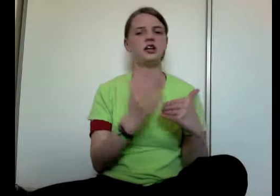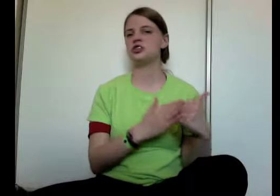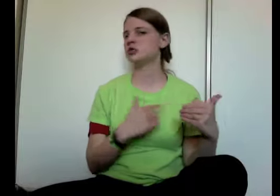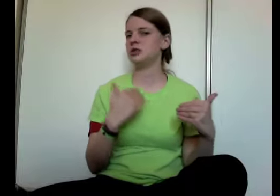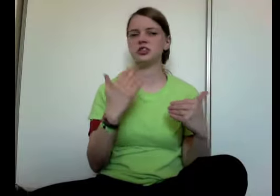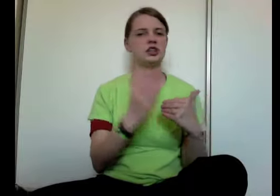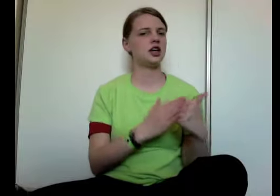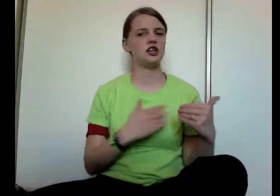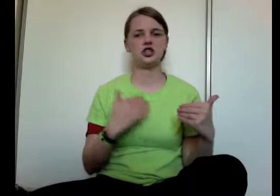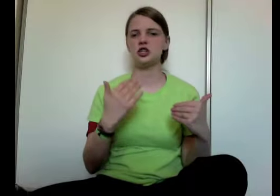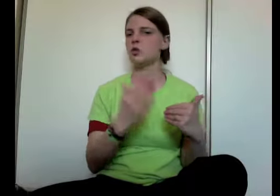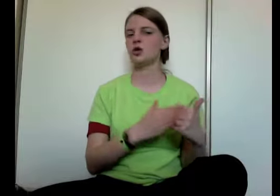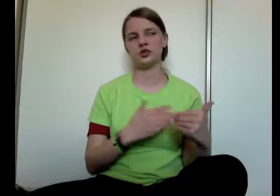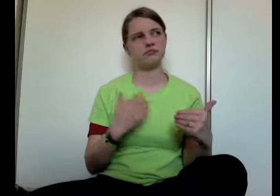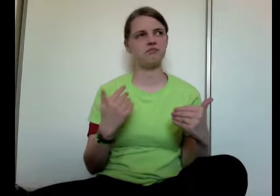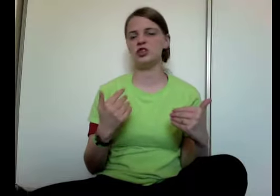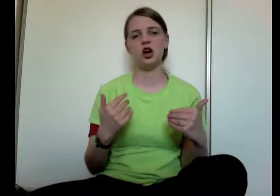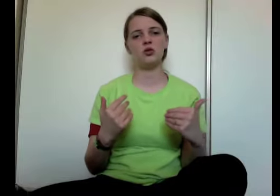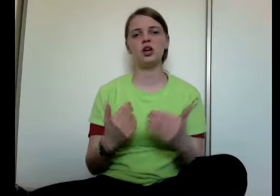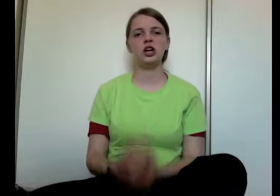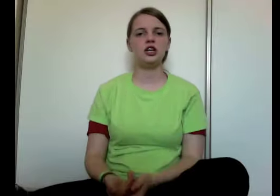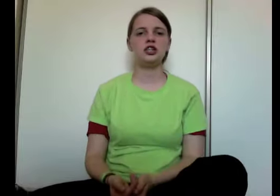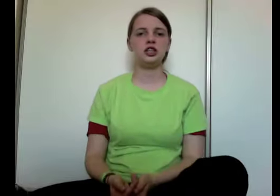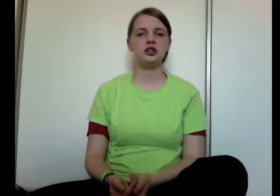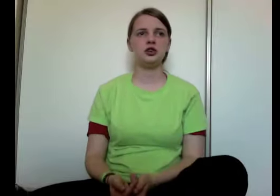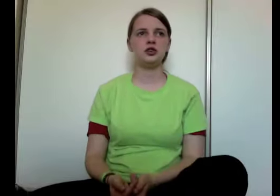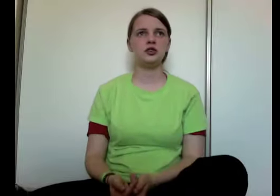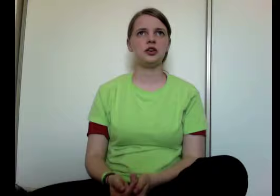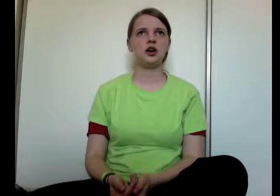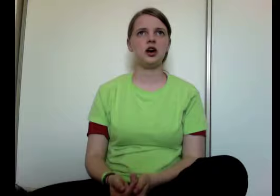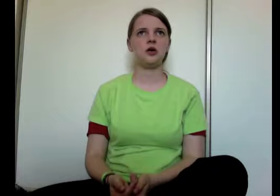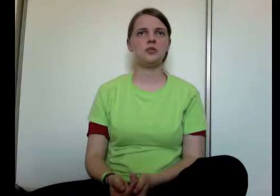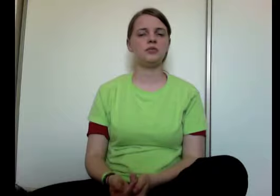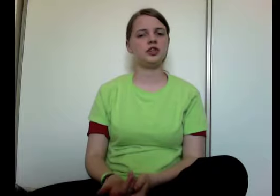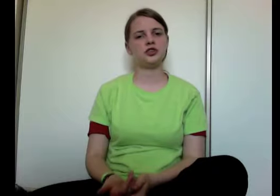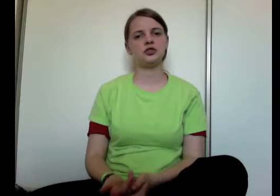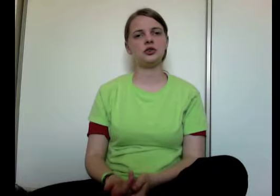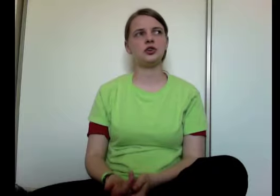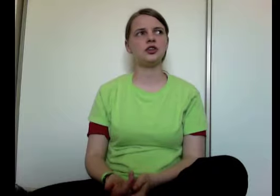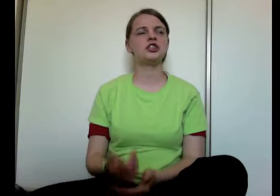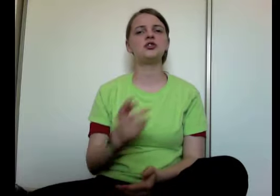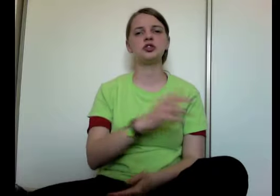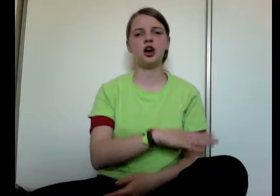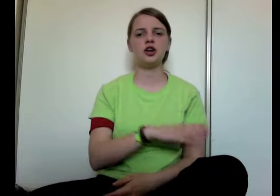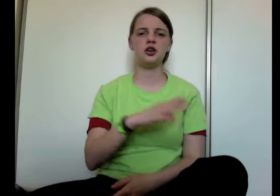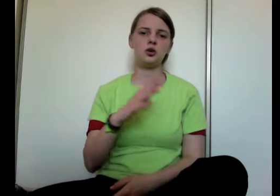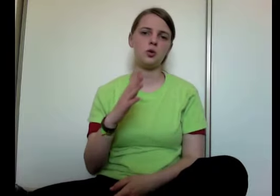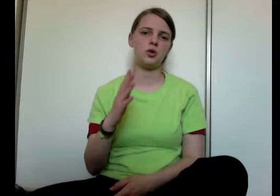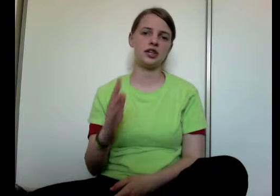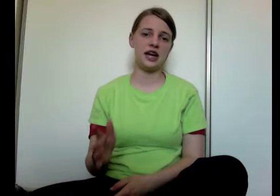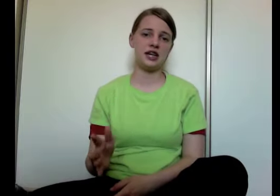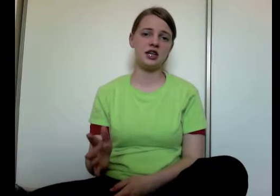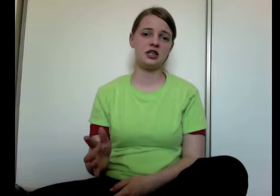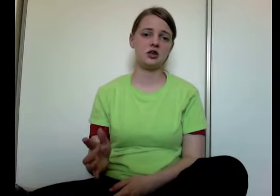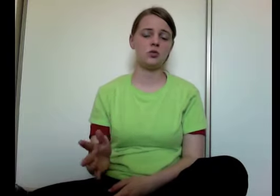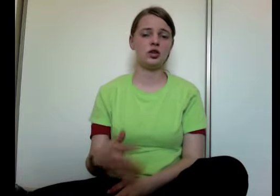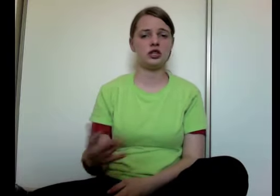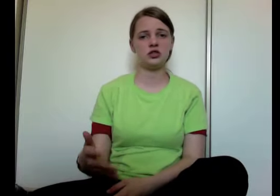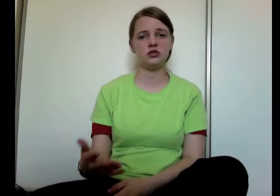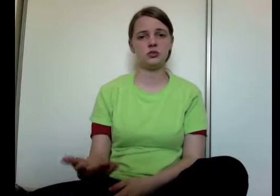just means negation or no. It's either yes, or it's either nod or neg when it's